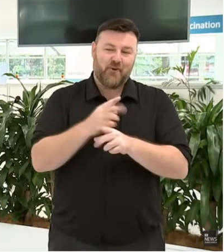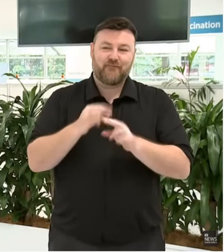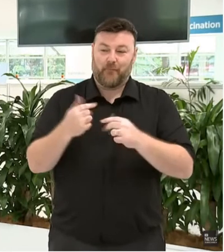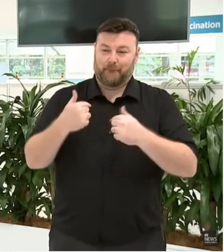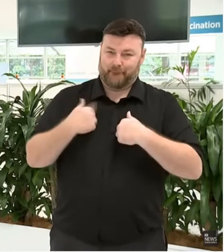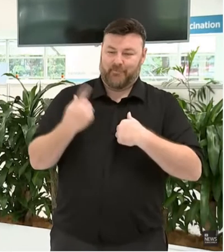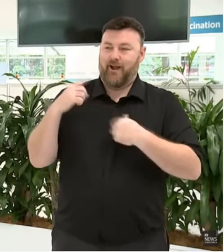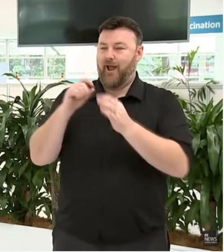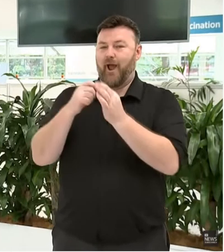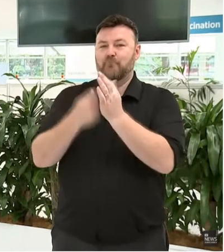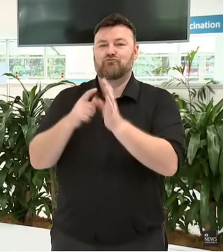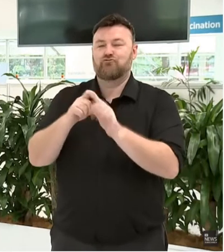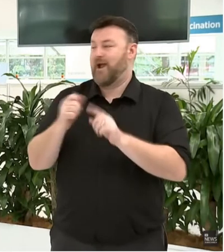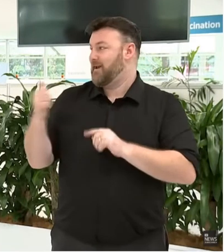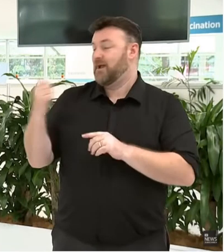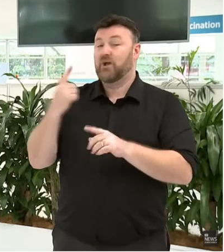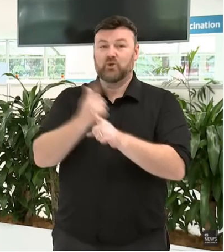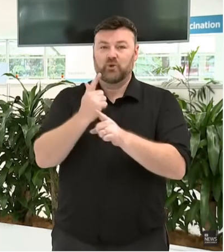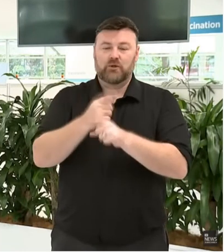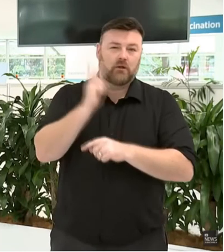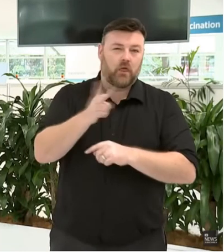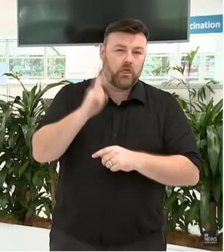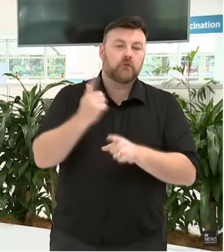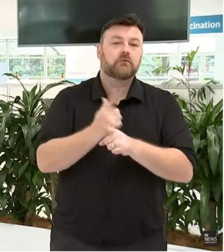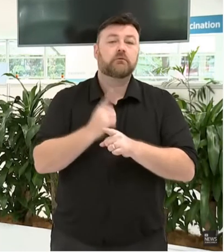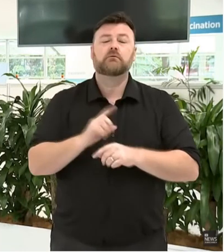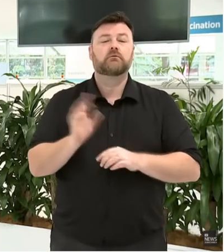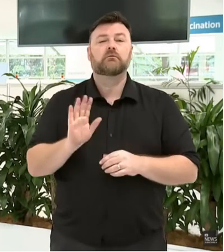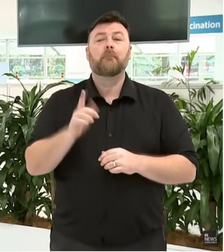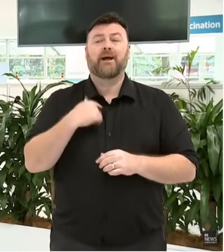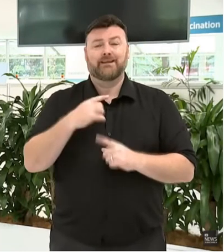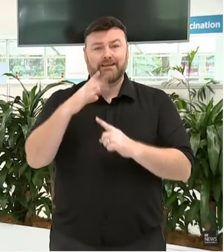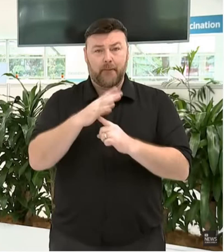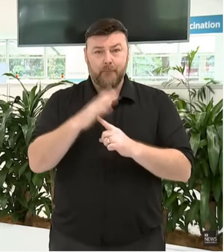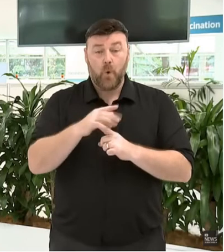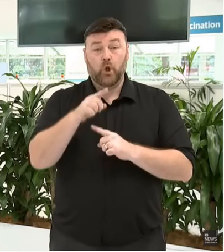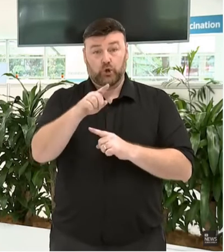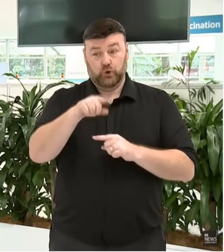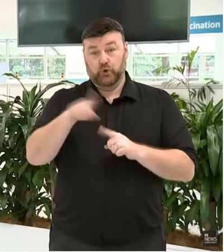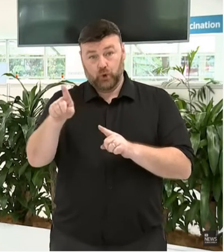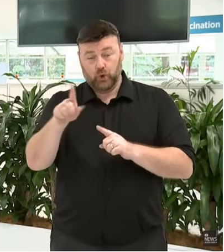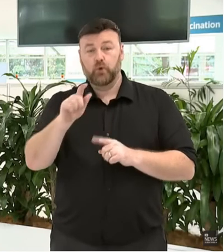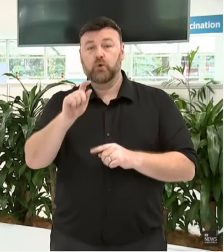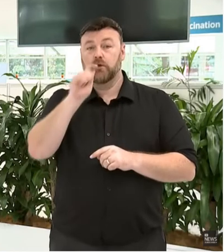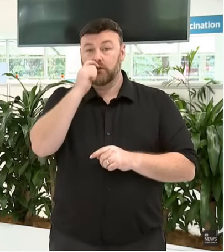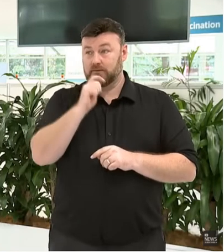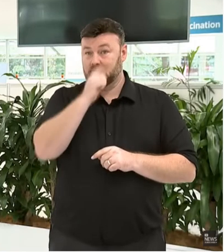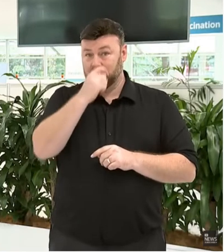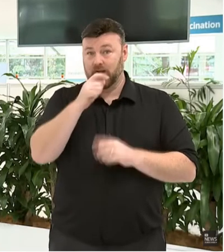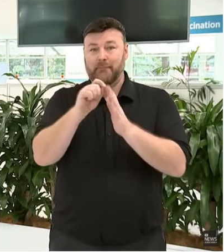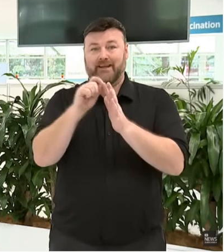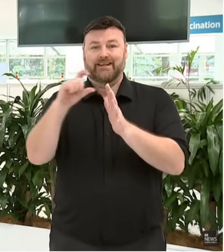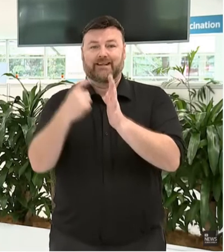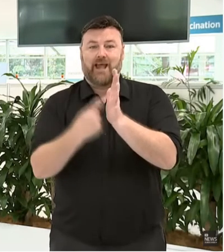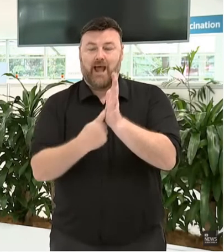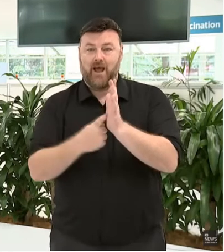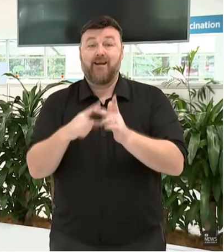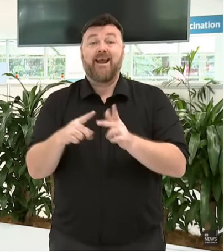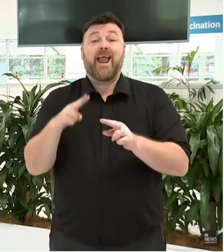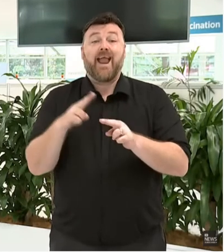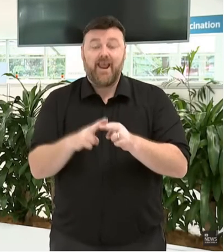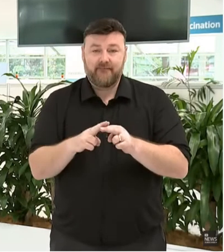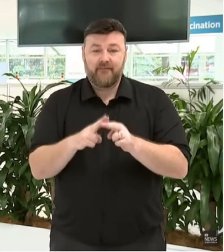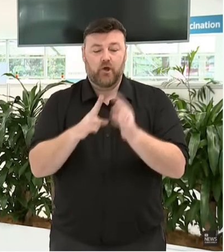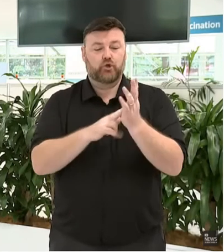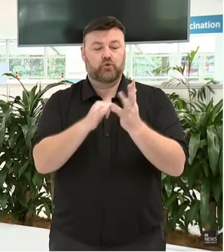and myself, but it is very, very important. Only go and get a PCR test if you are required by New South